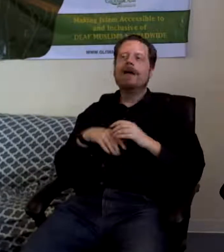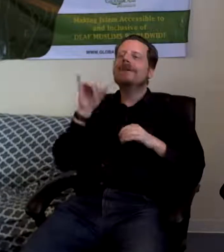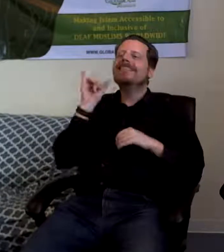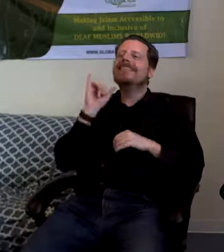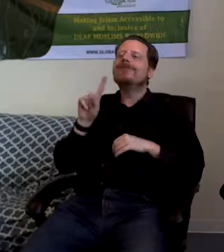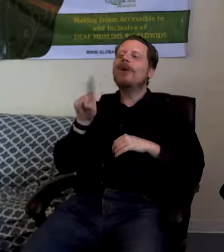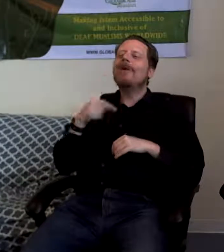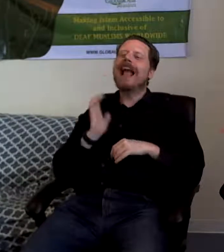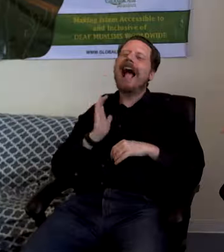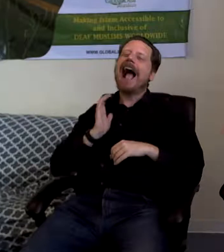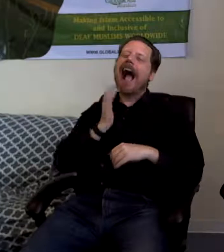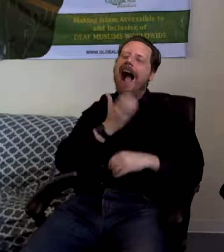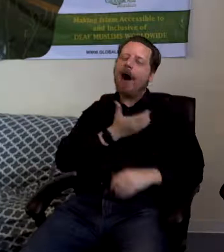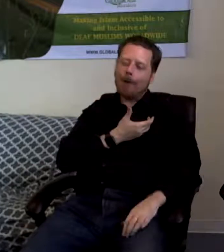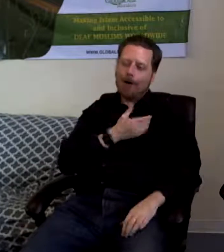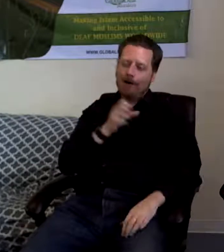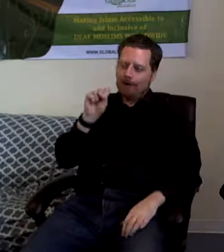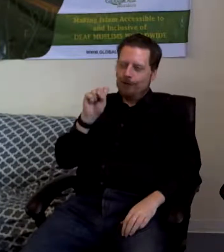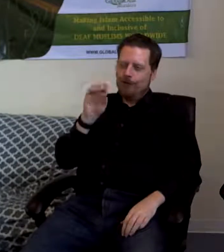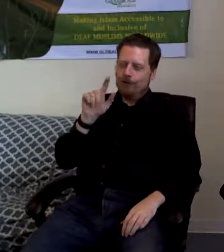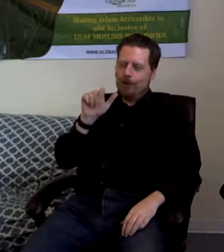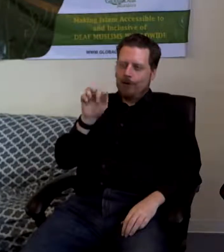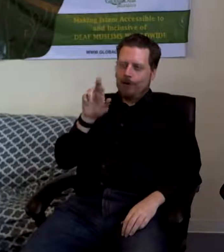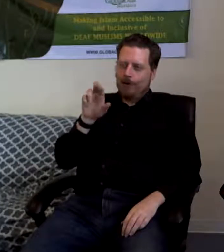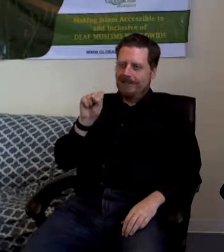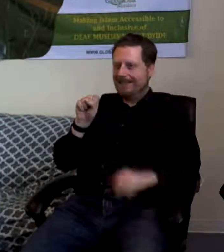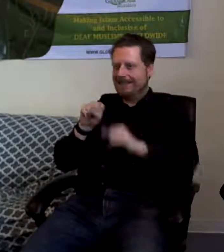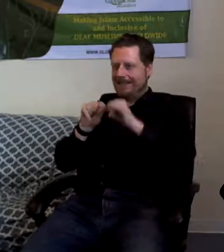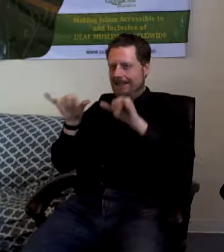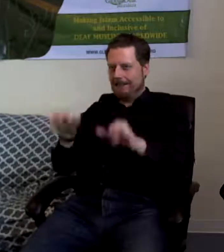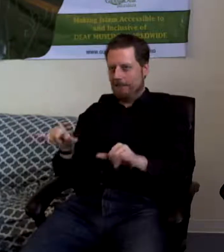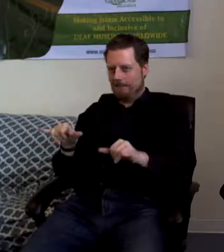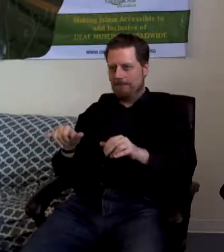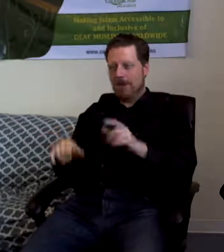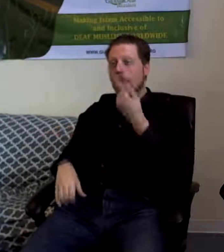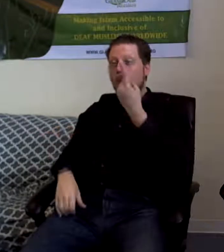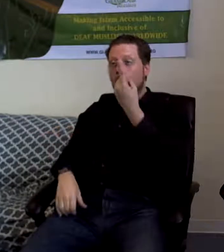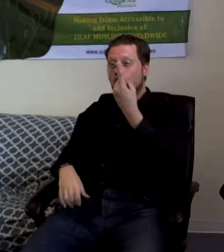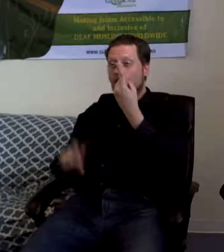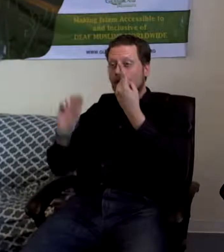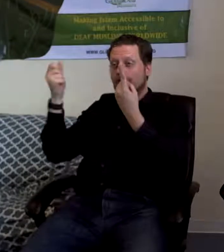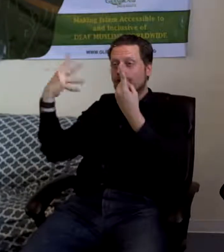our solar system, which means one star